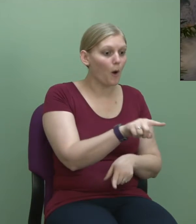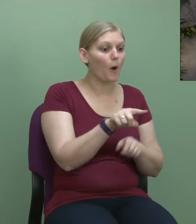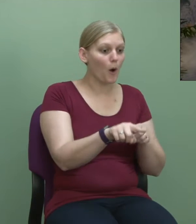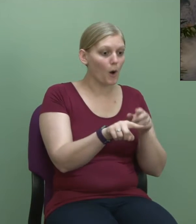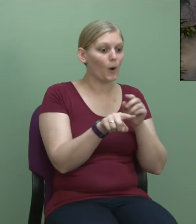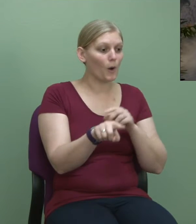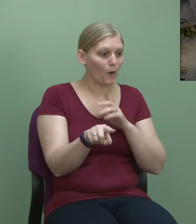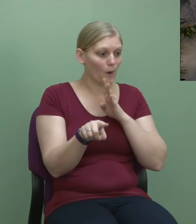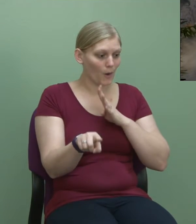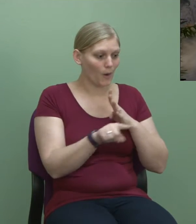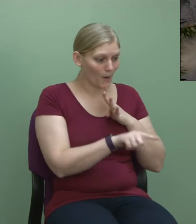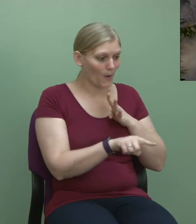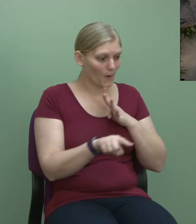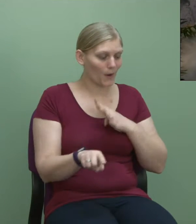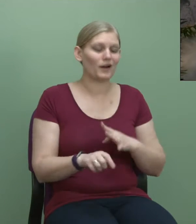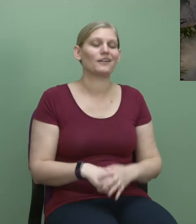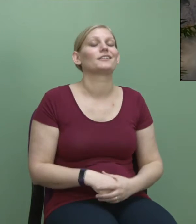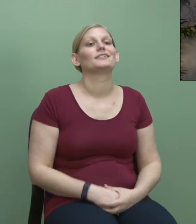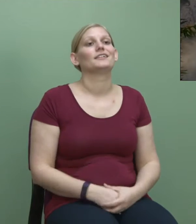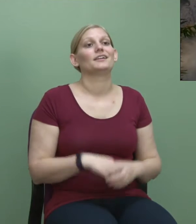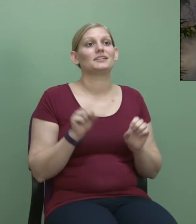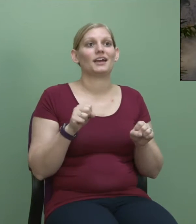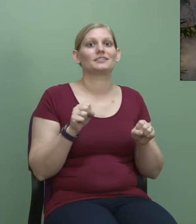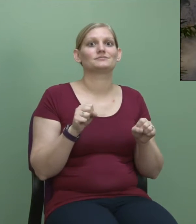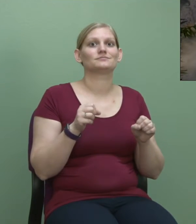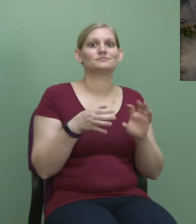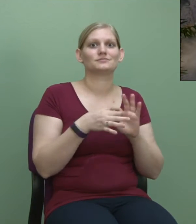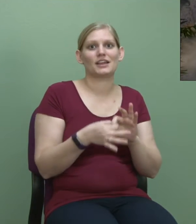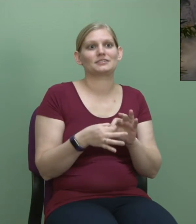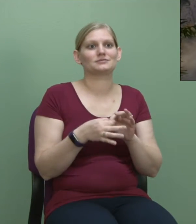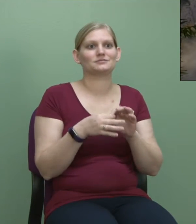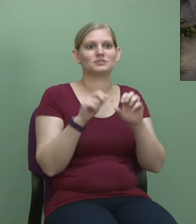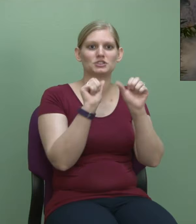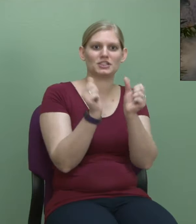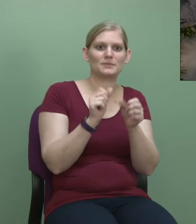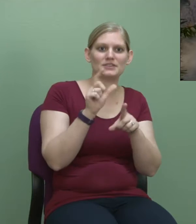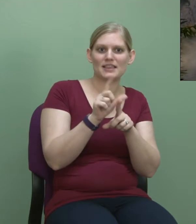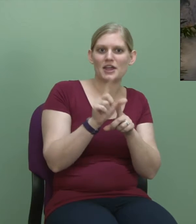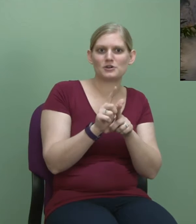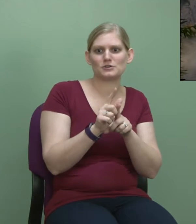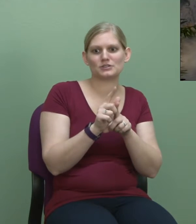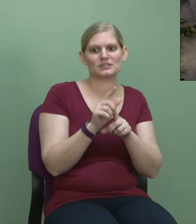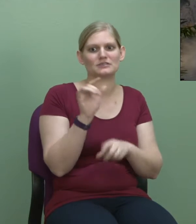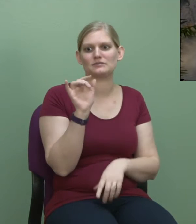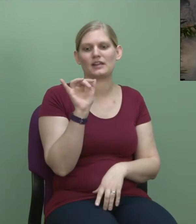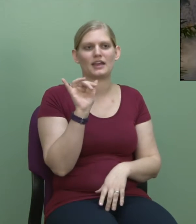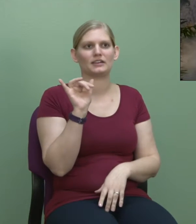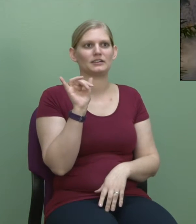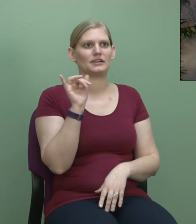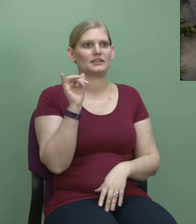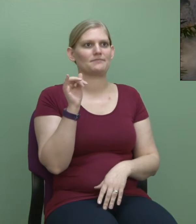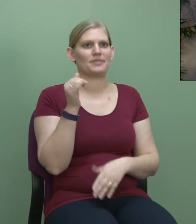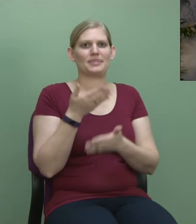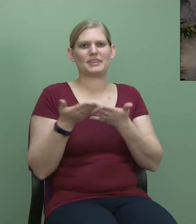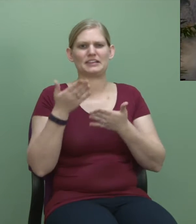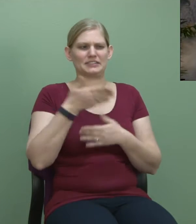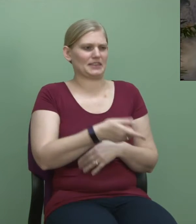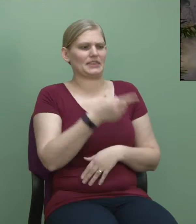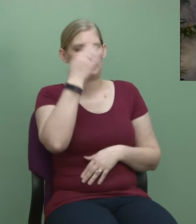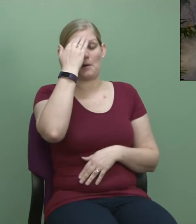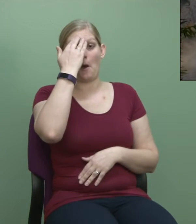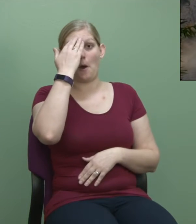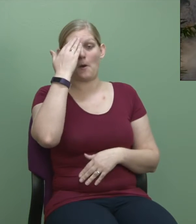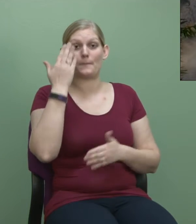coming from. You can associate the shapes of letters with things that they know. If someone in your home